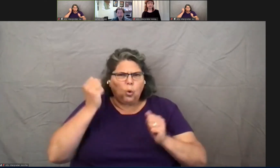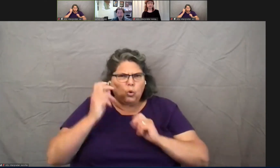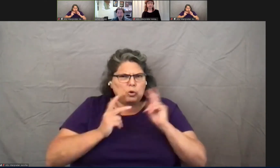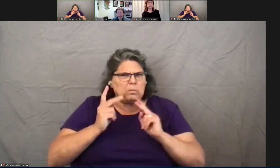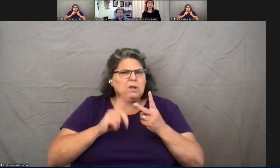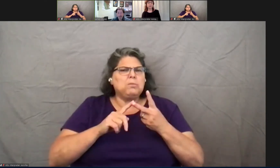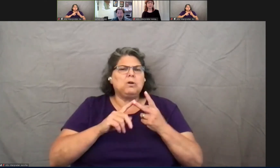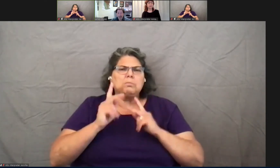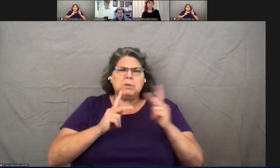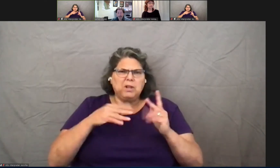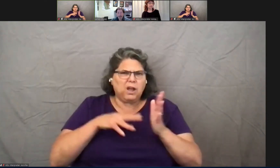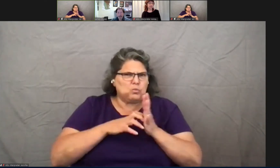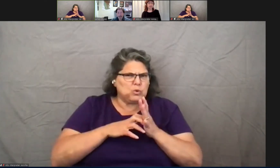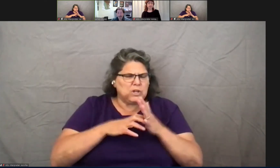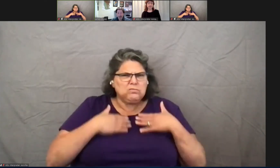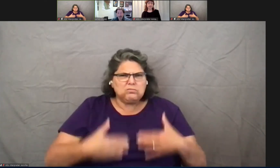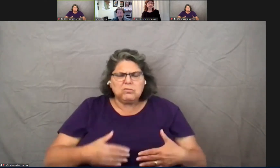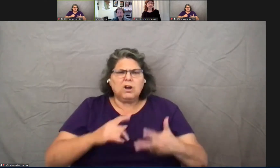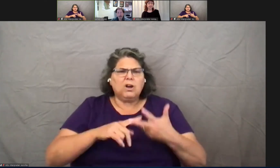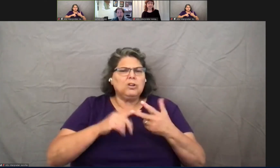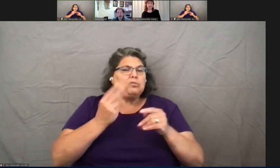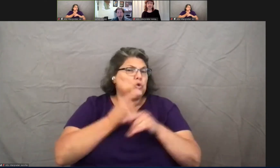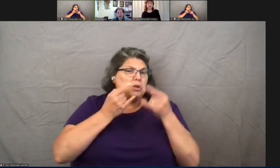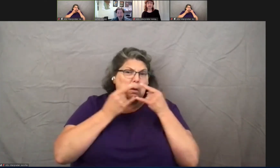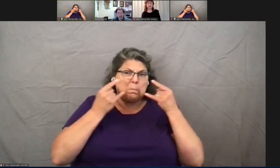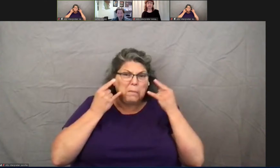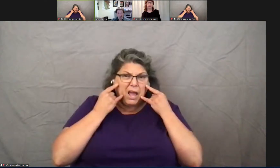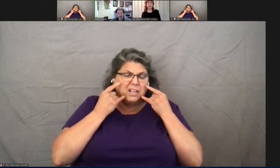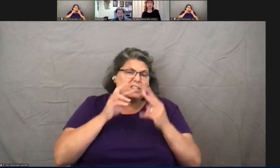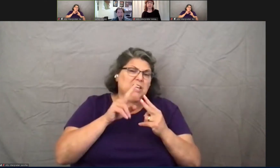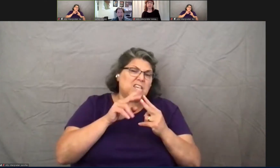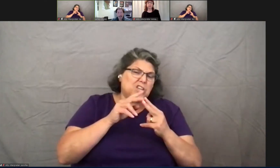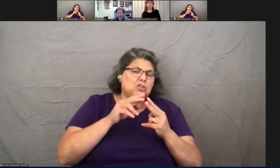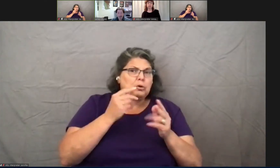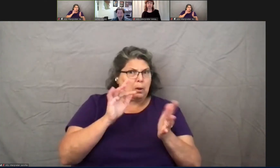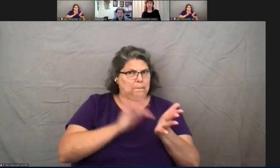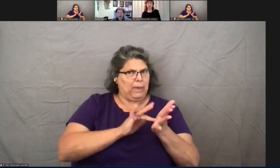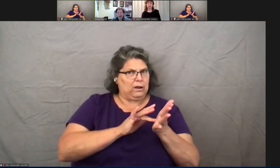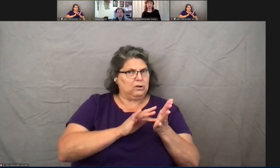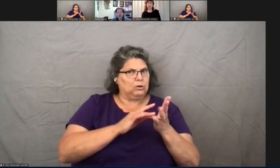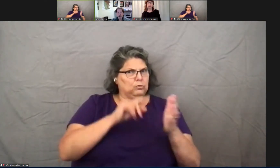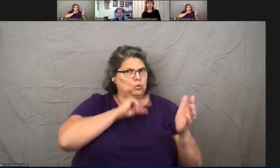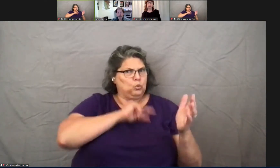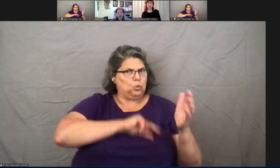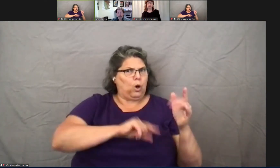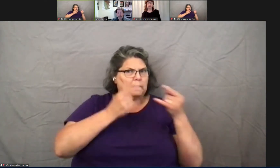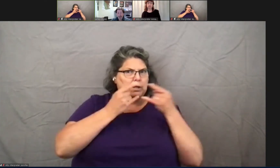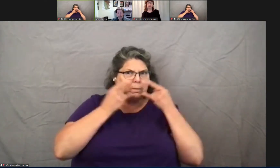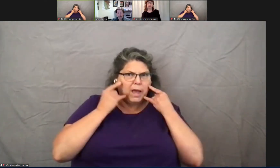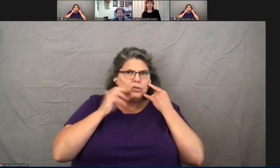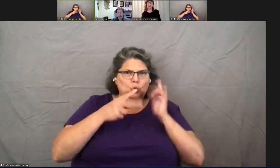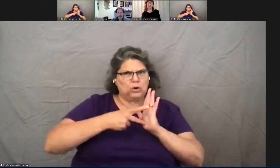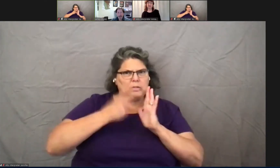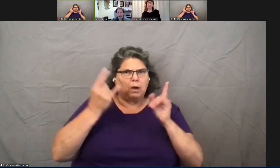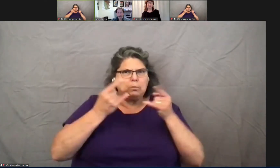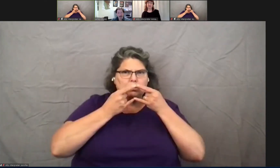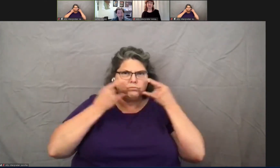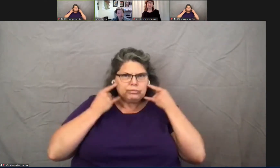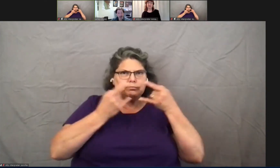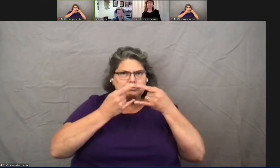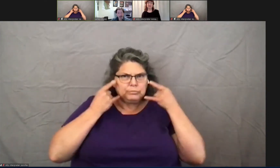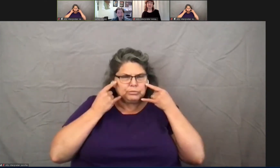people, including wearing a mask, either medical or double mask, and keep your distances for a good 14 days